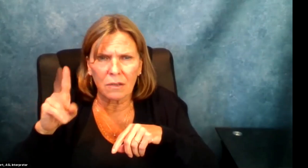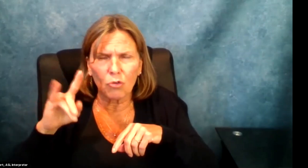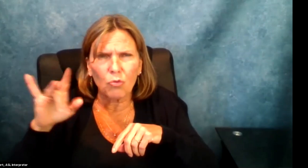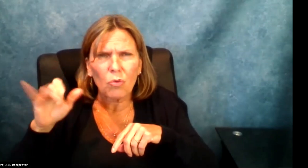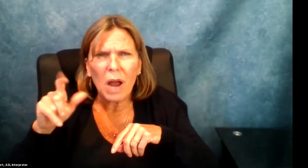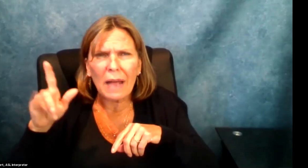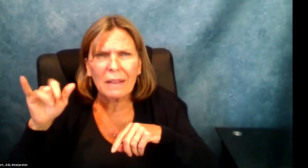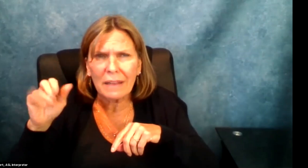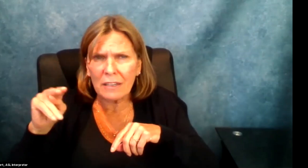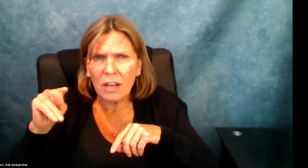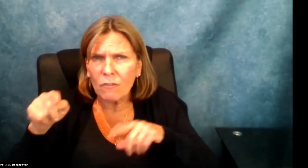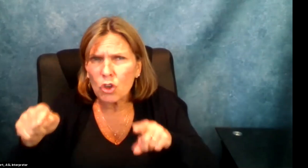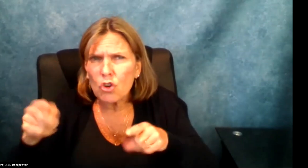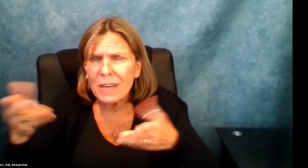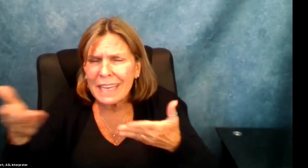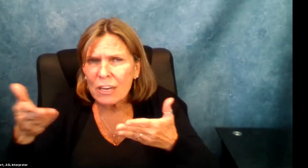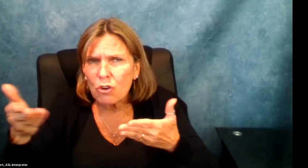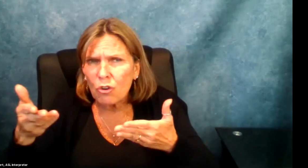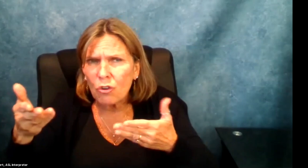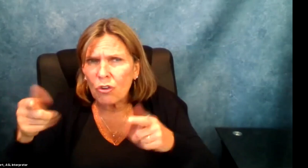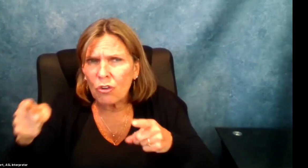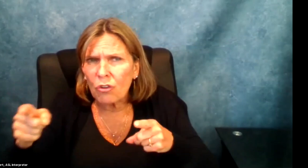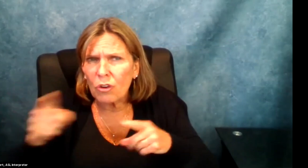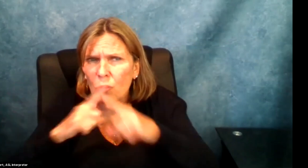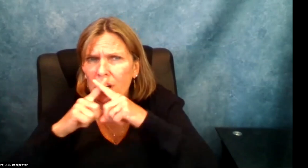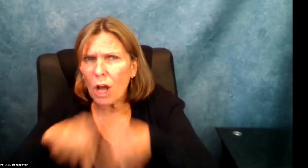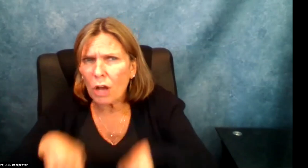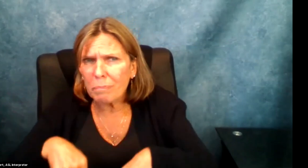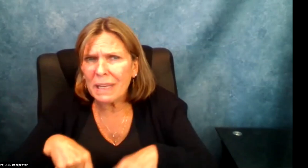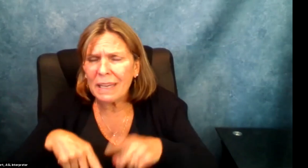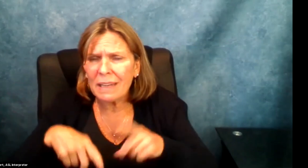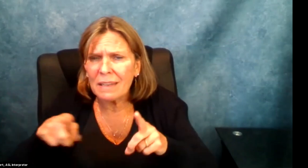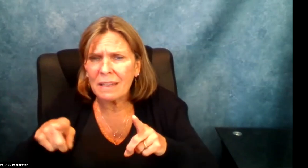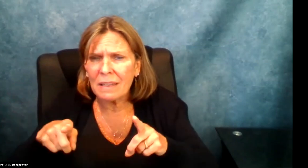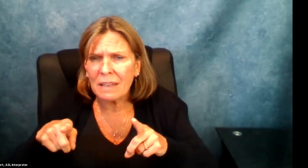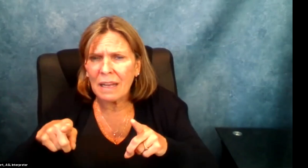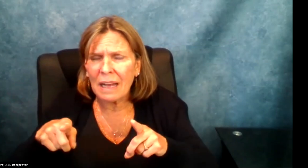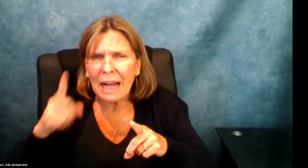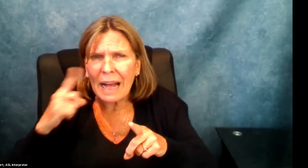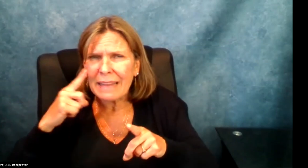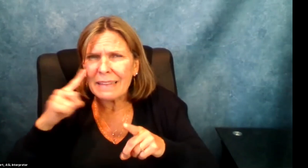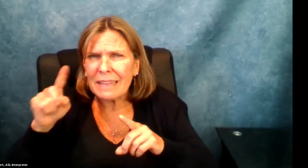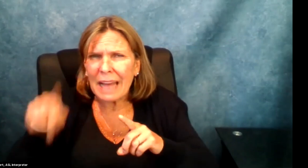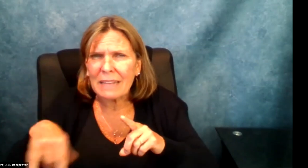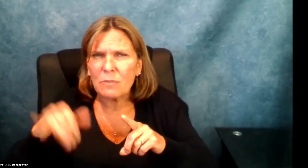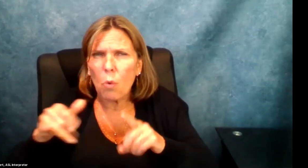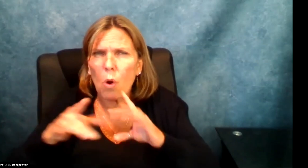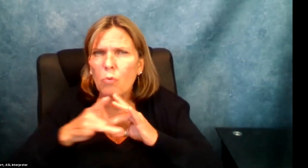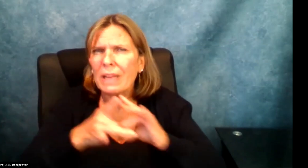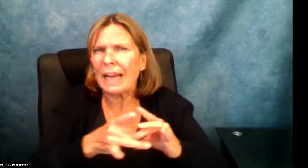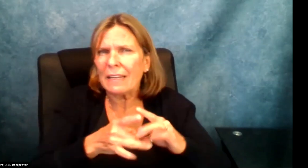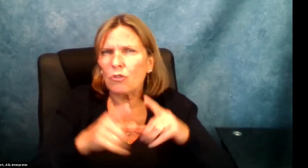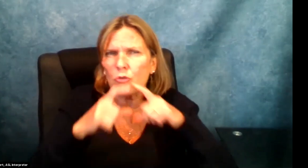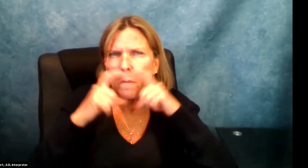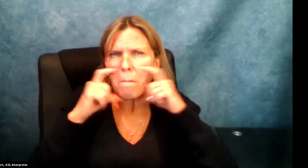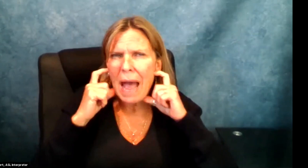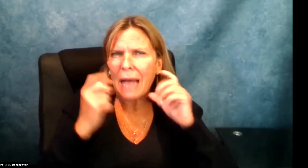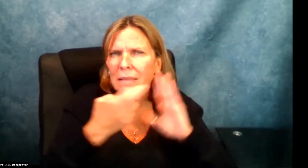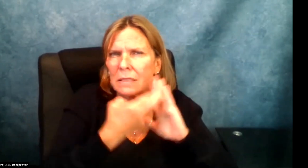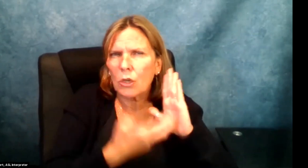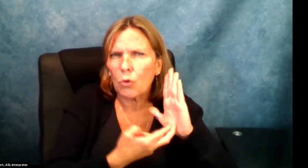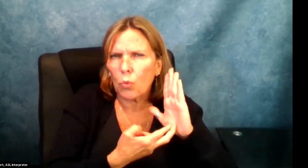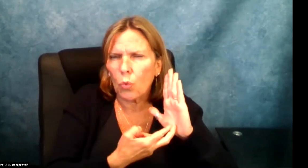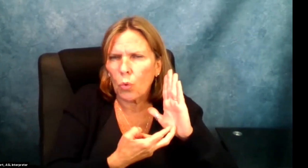question, I'm guessing this might be a little bit around the new masking guidelines and perhaps being worried about that. So